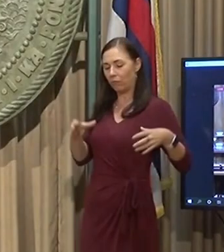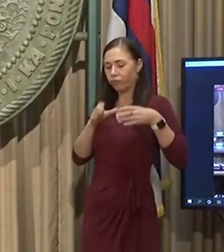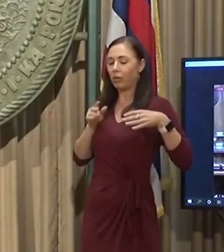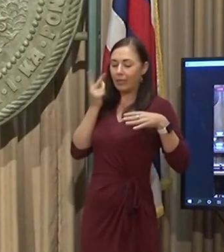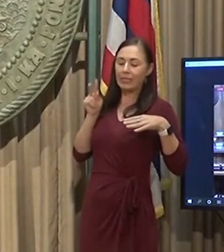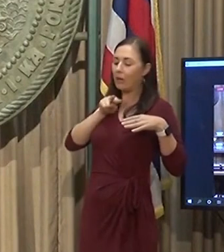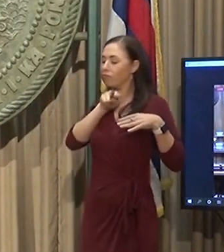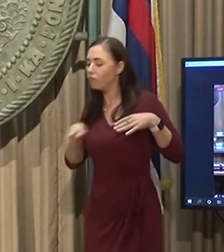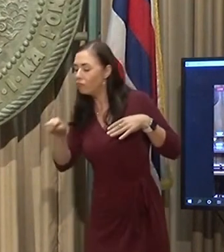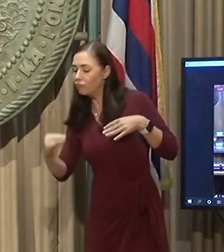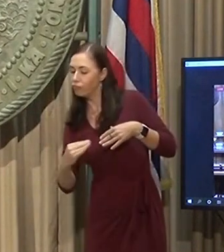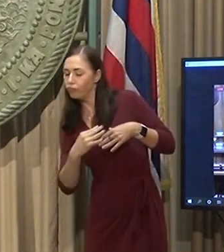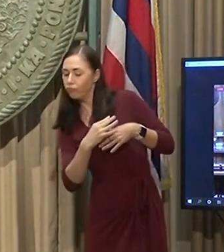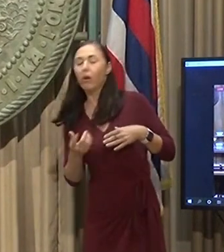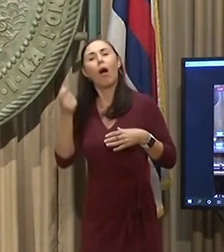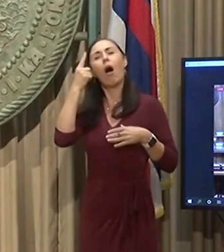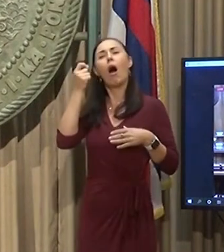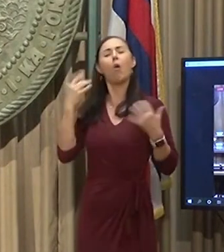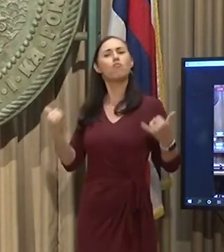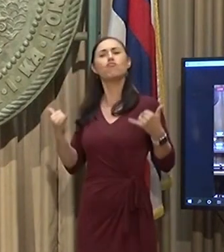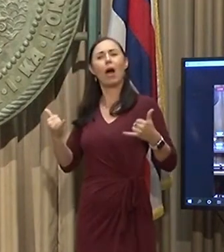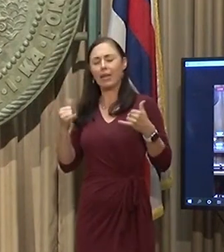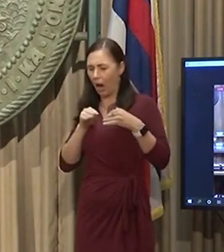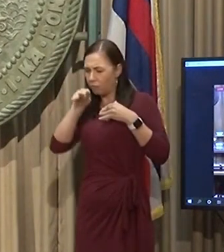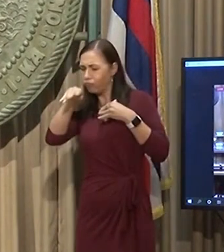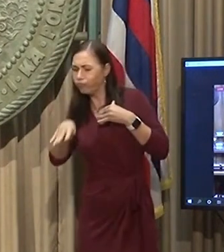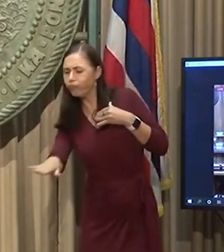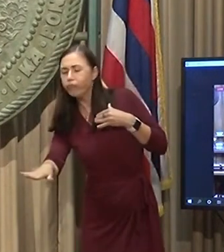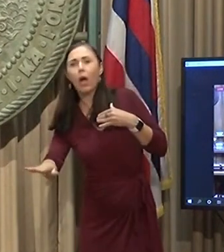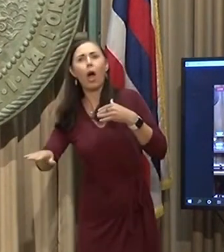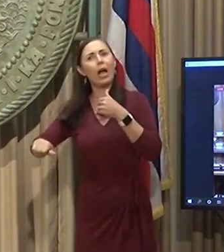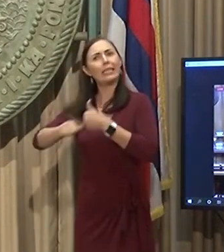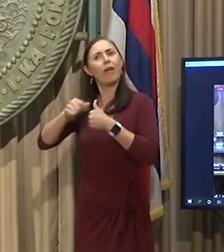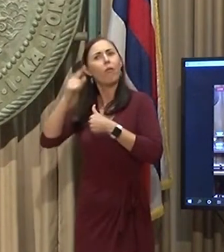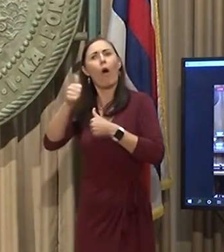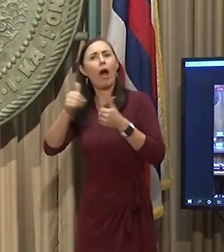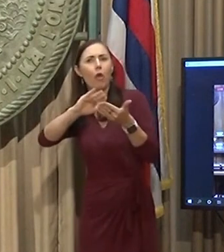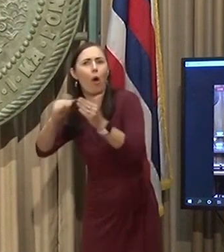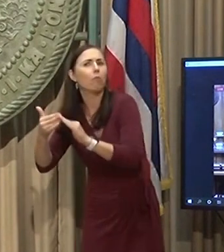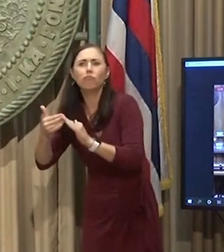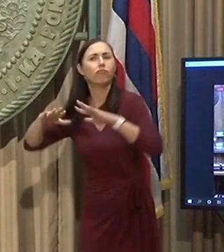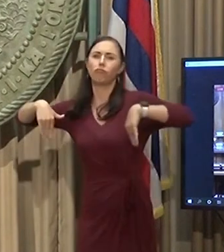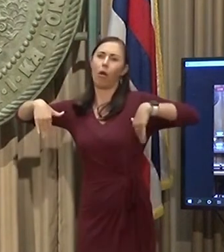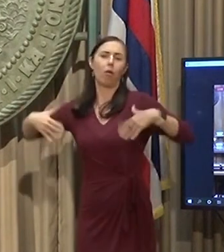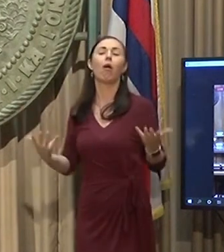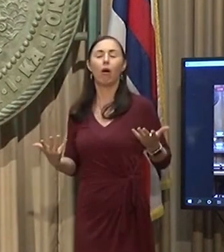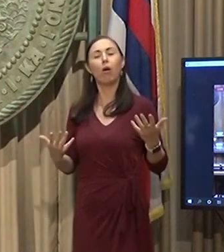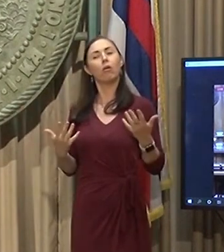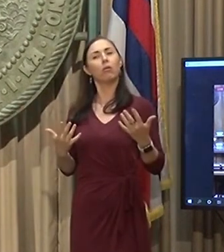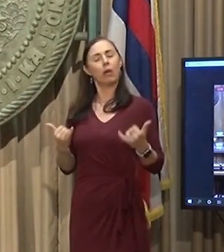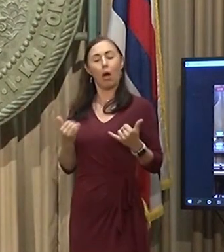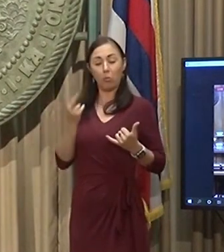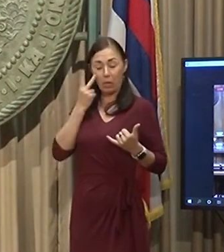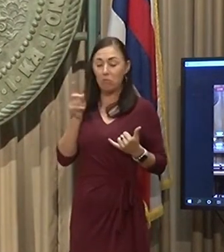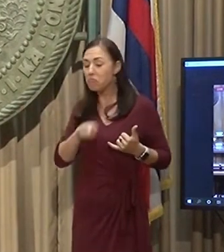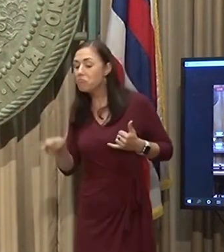Lava flows are not threatening any downslope communities at this time, and all indications are that the